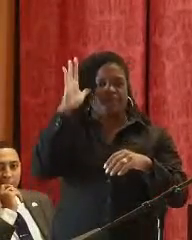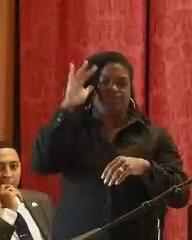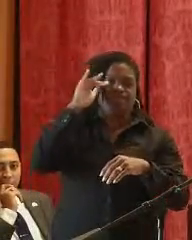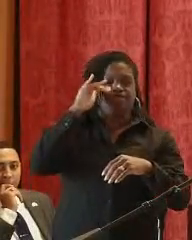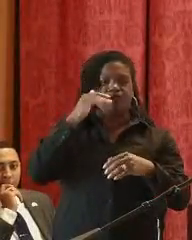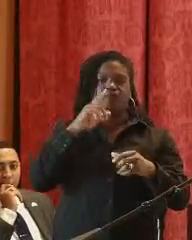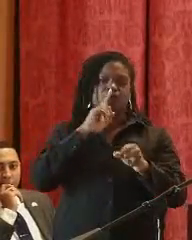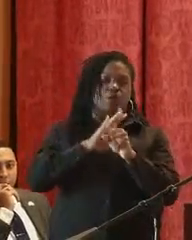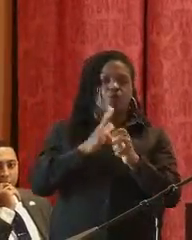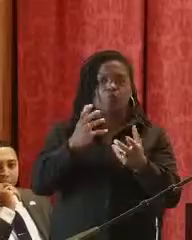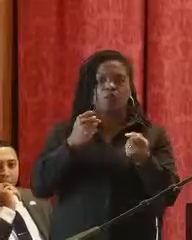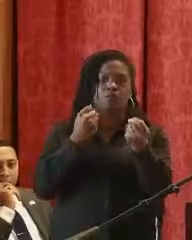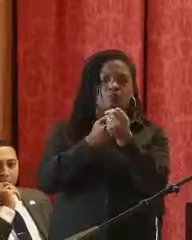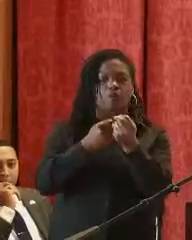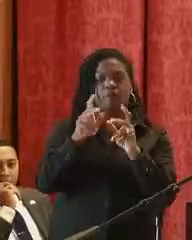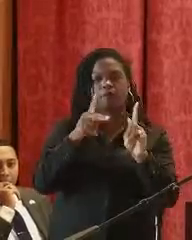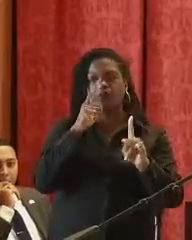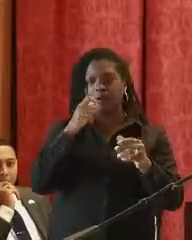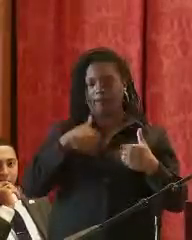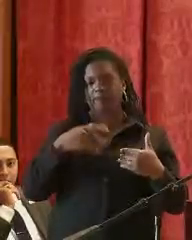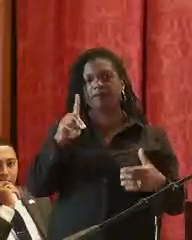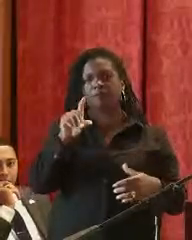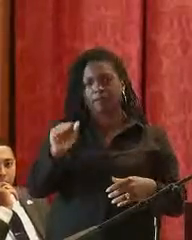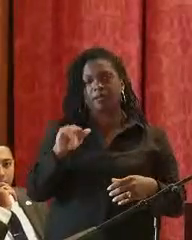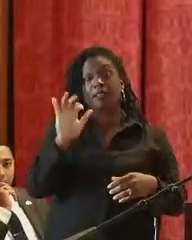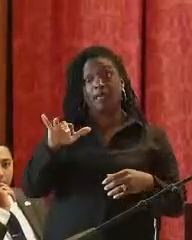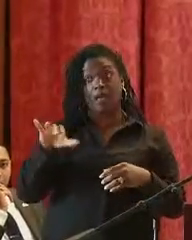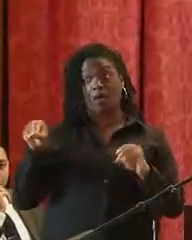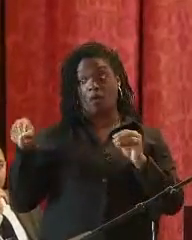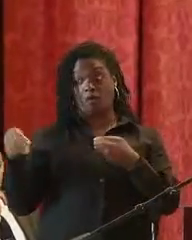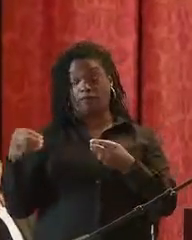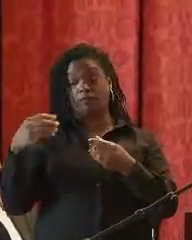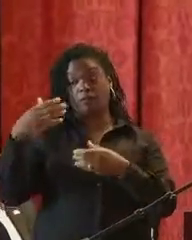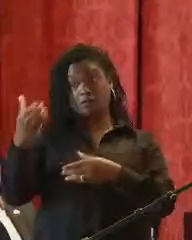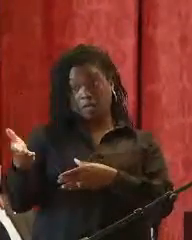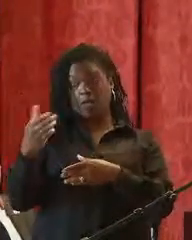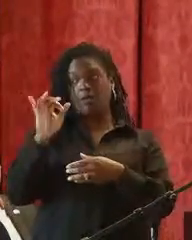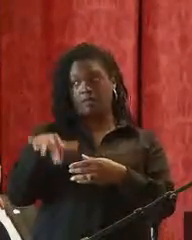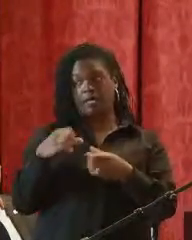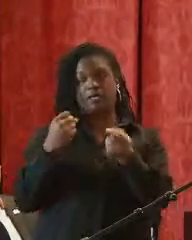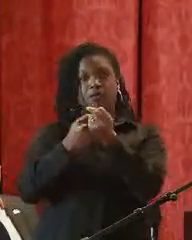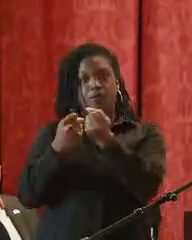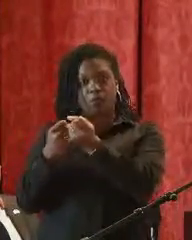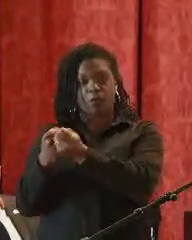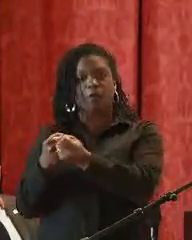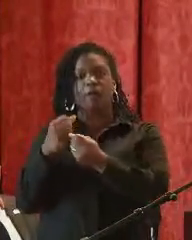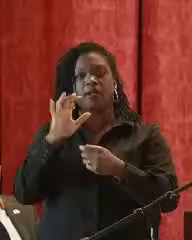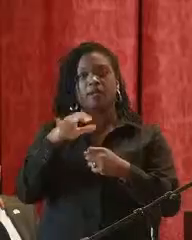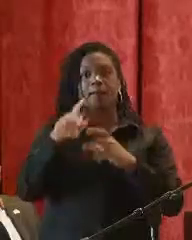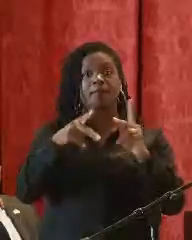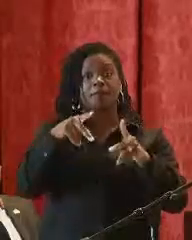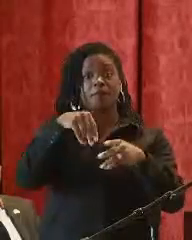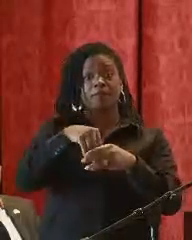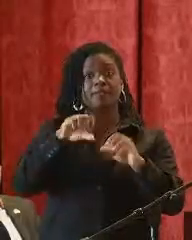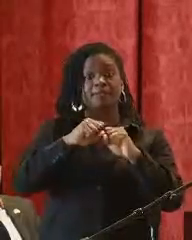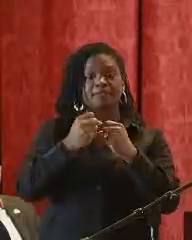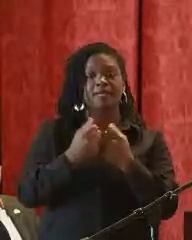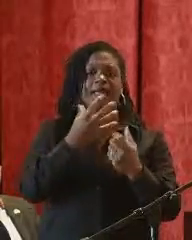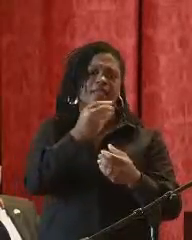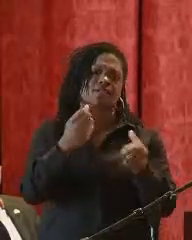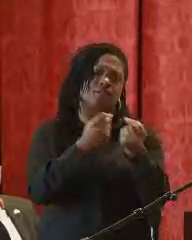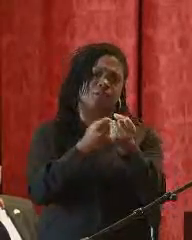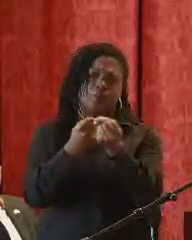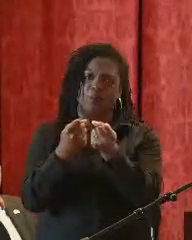public awareness of the needs of people with disabilities and fostered a greater participation in society for the disability